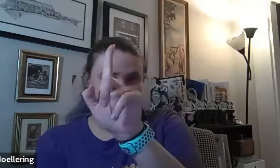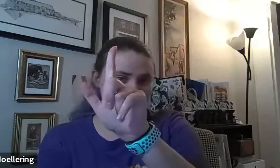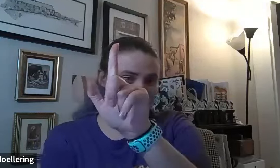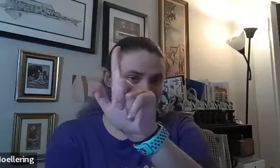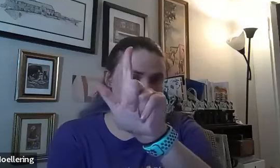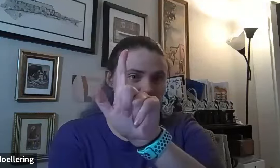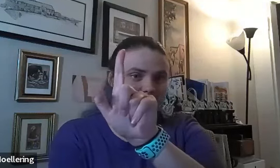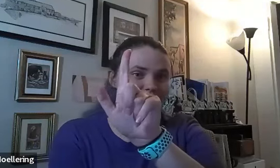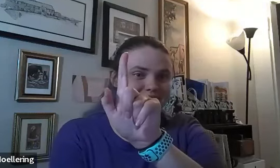See, there we go.